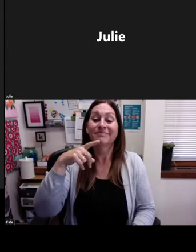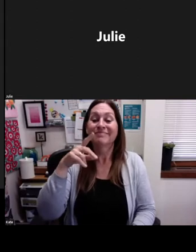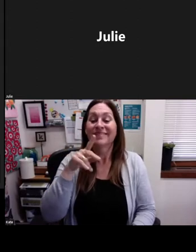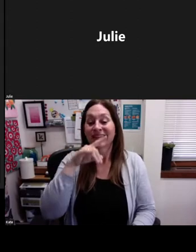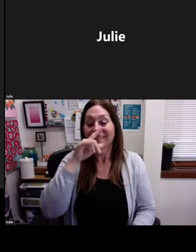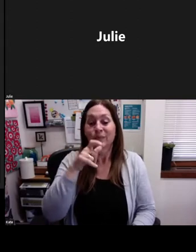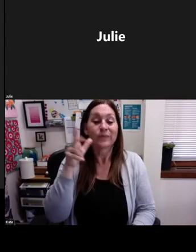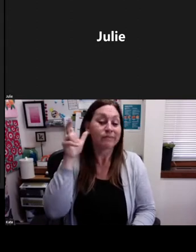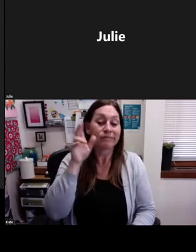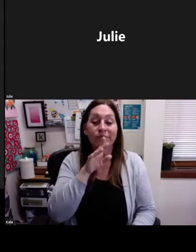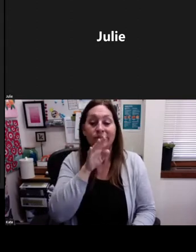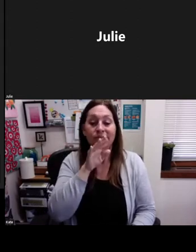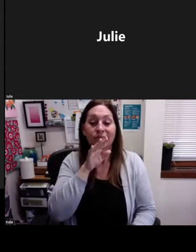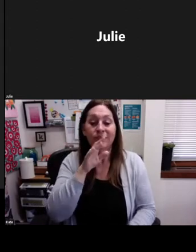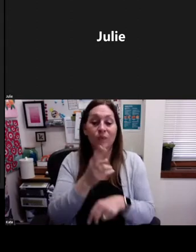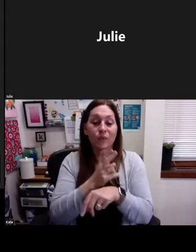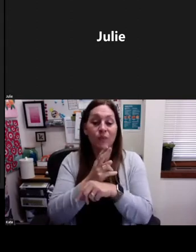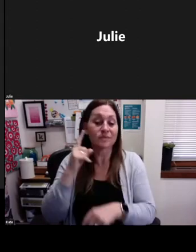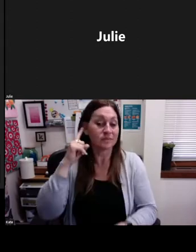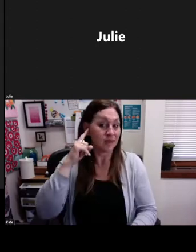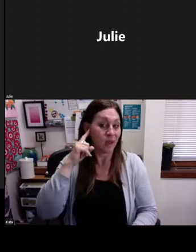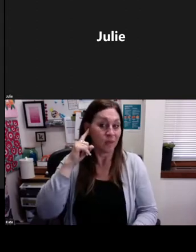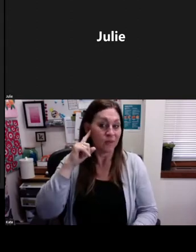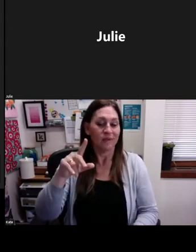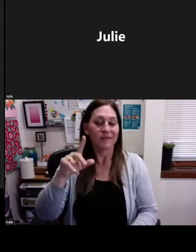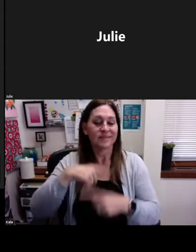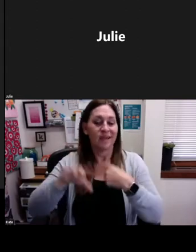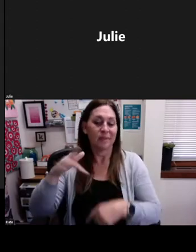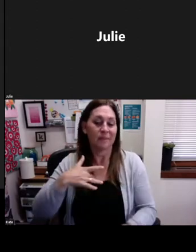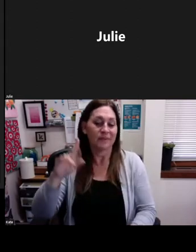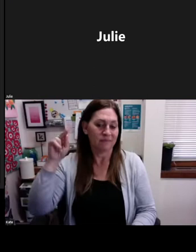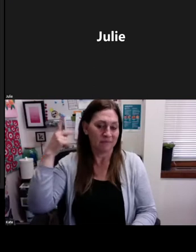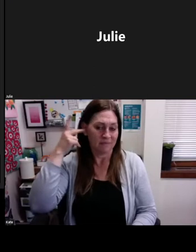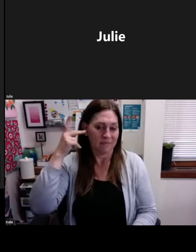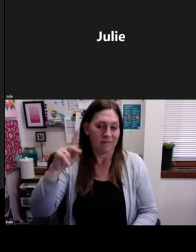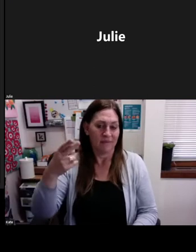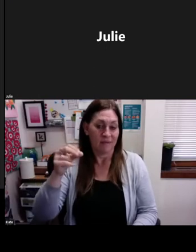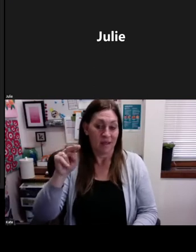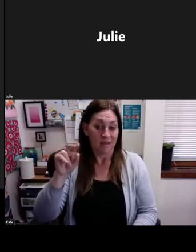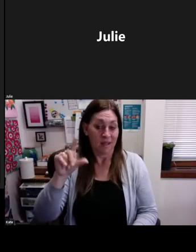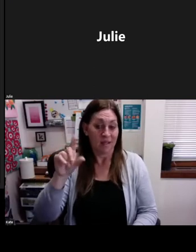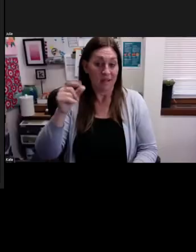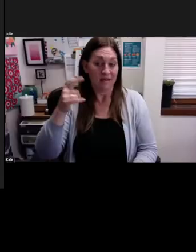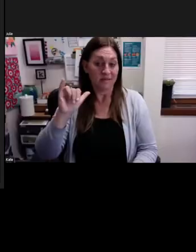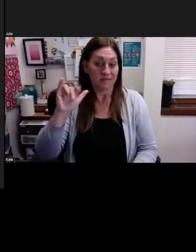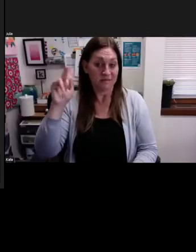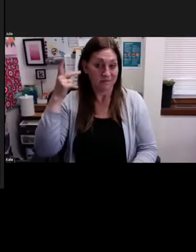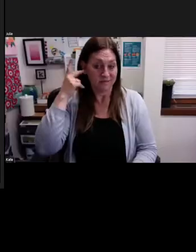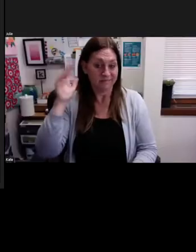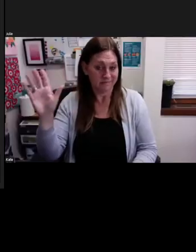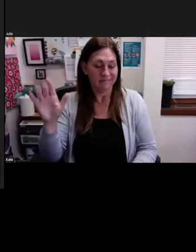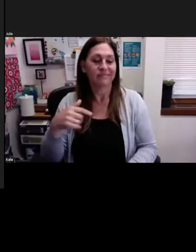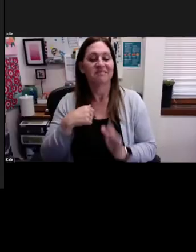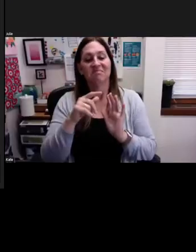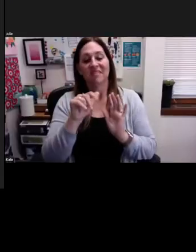what, this is the sign we use for phonology. Kids who are hearing and use sound, that sign is phonology at the